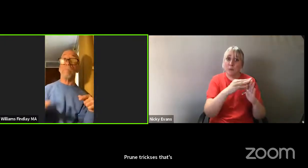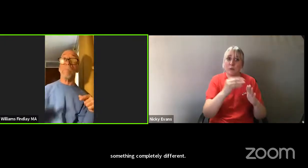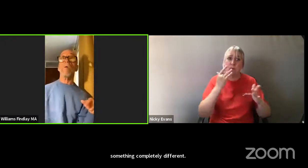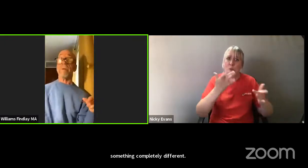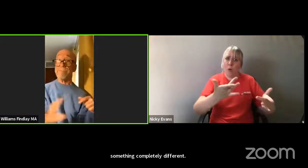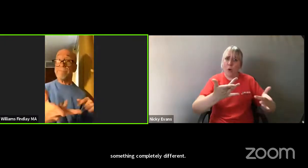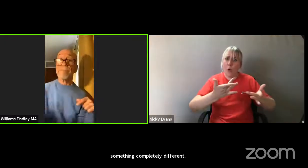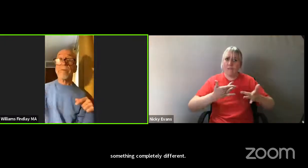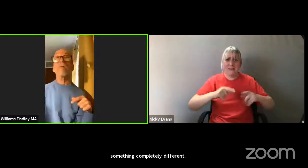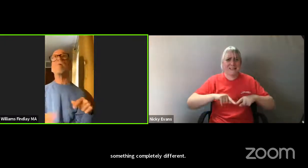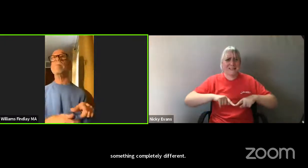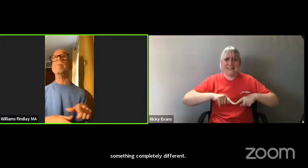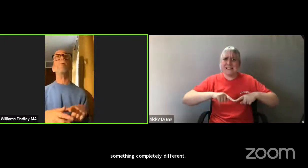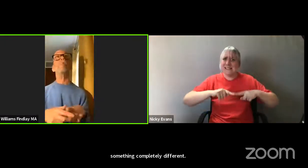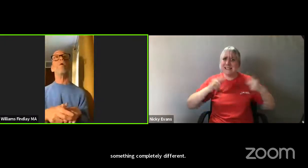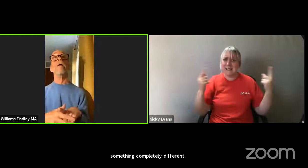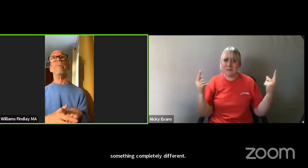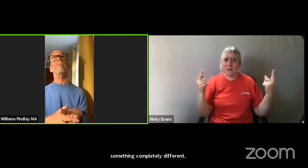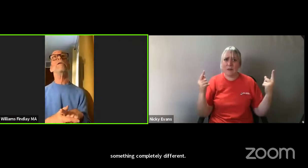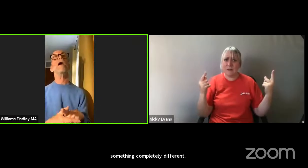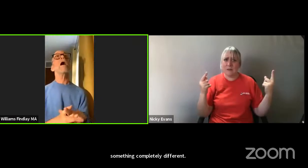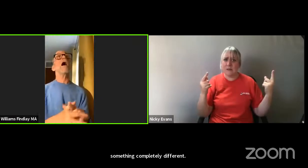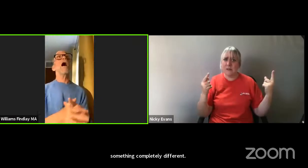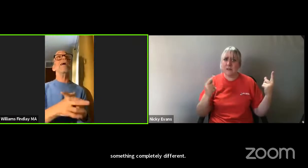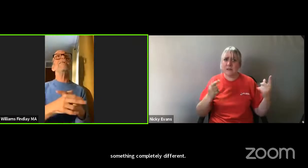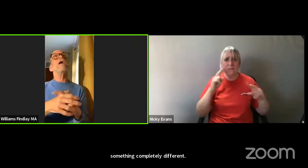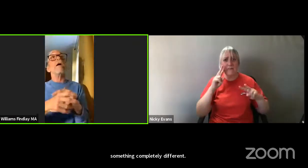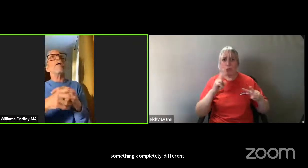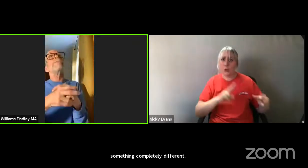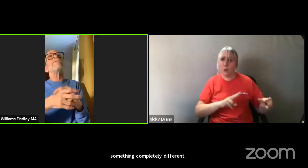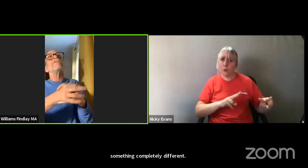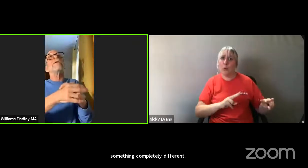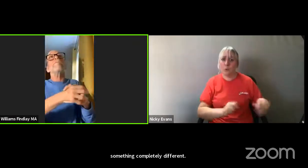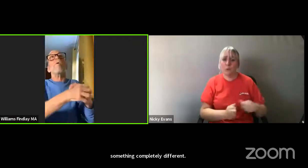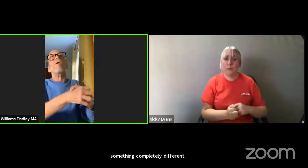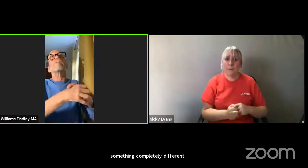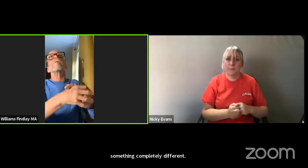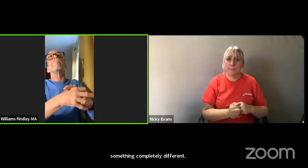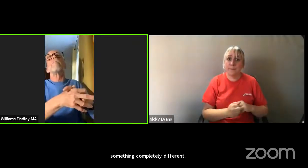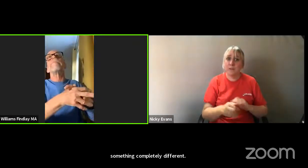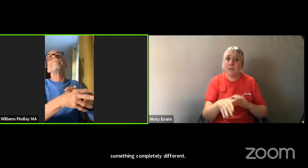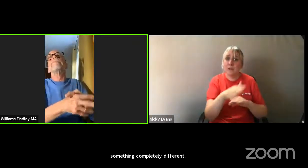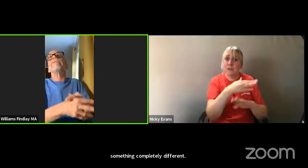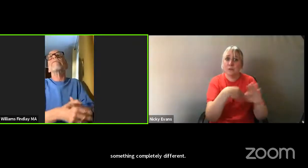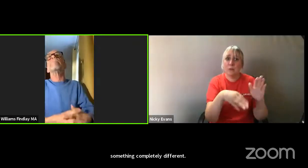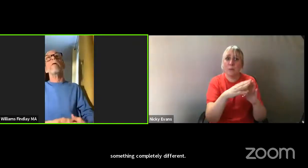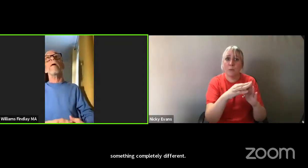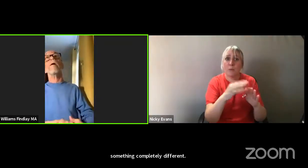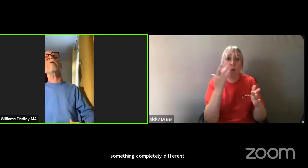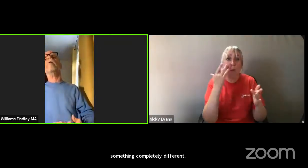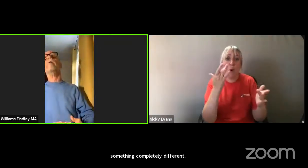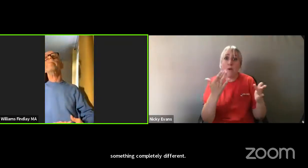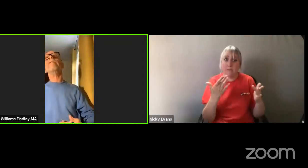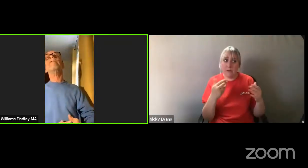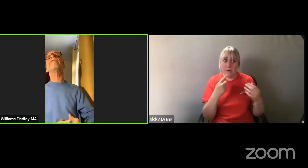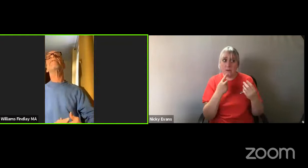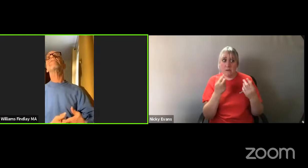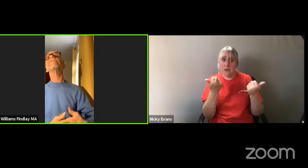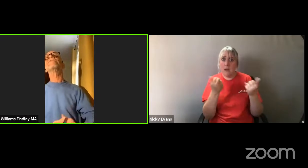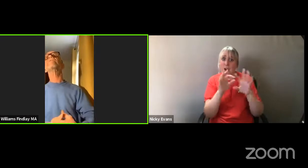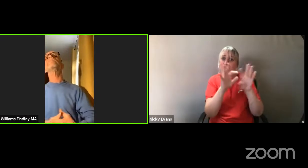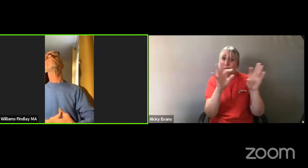different view of the world, and it offers a workable framework